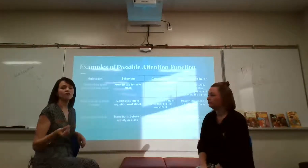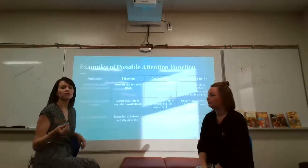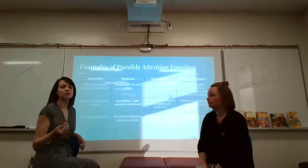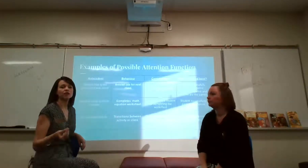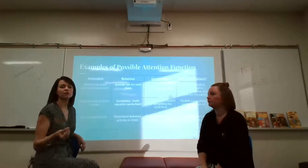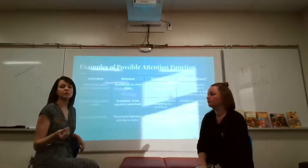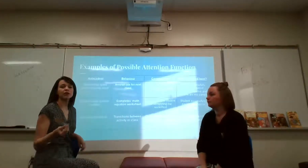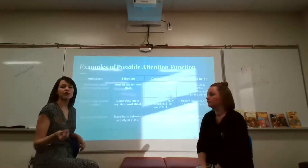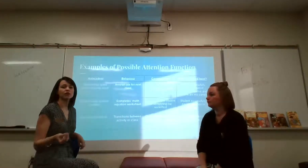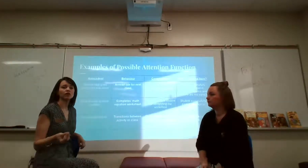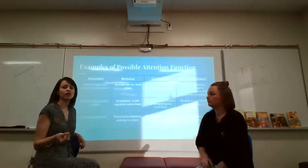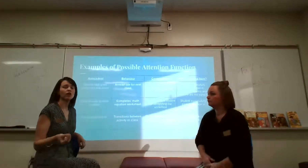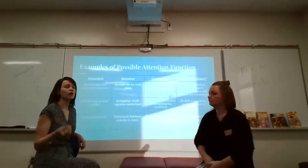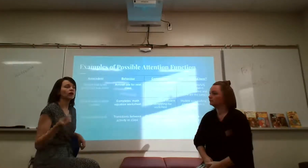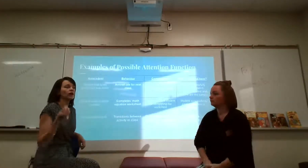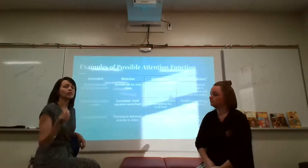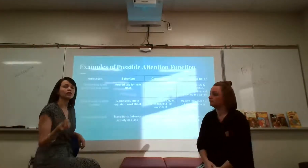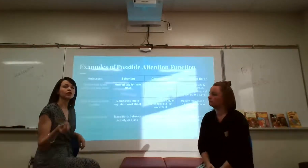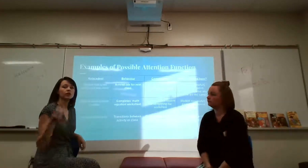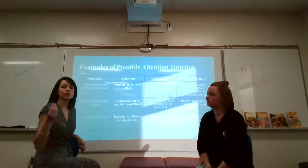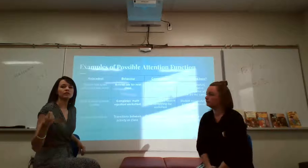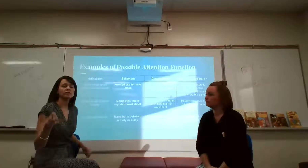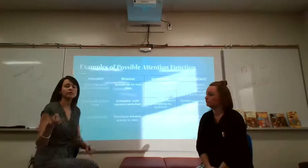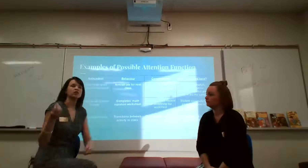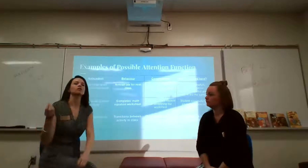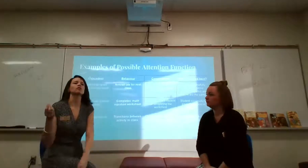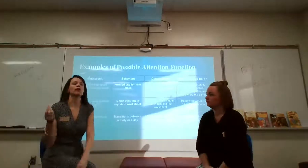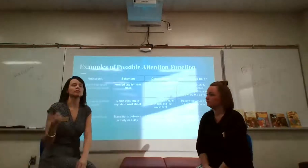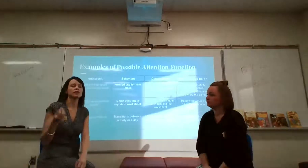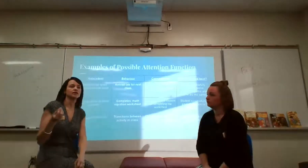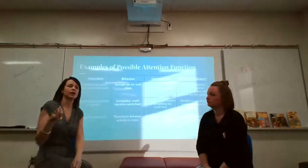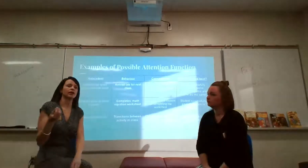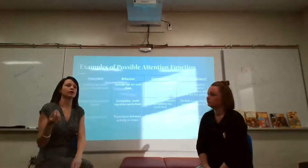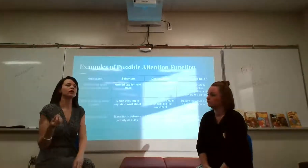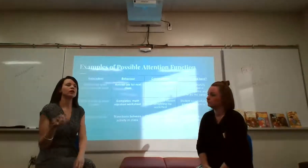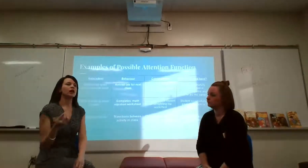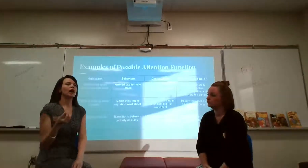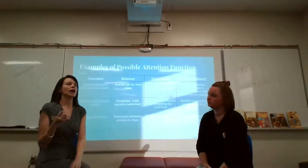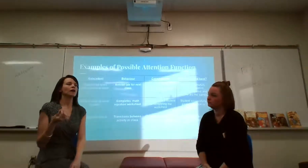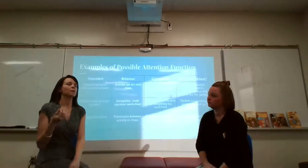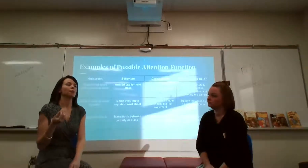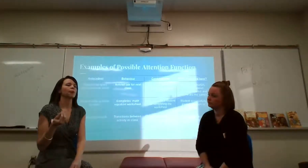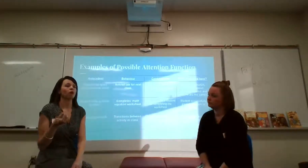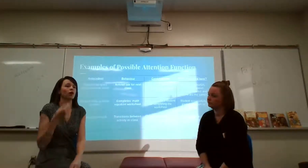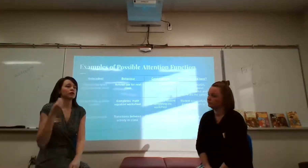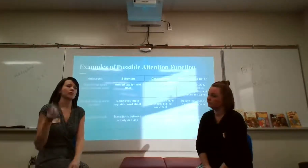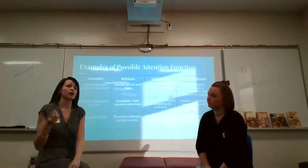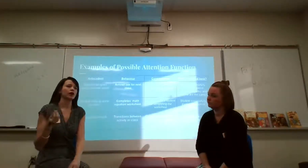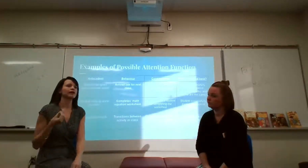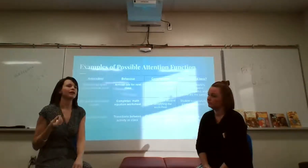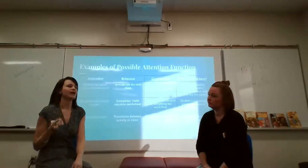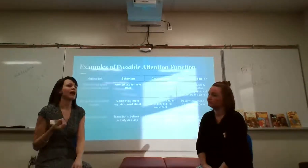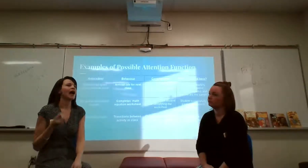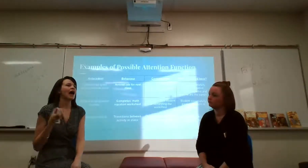is predictable behavior. So if you as a teacher or as an educator or as a parent